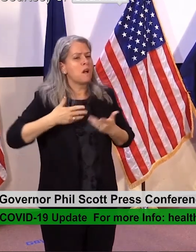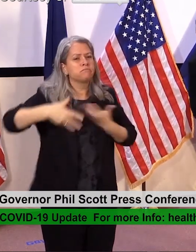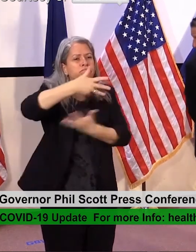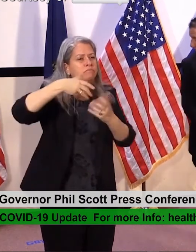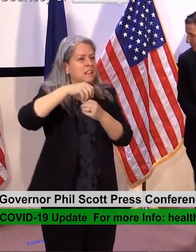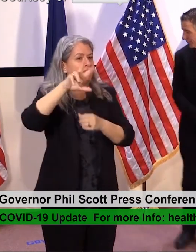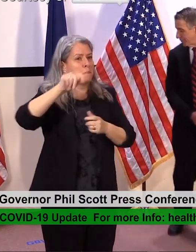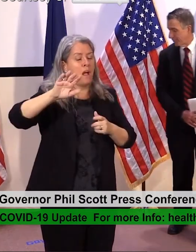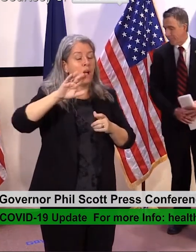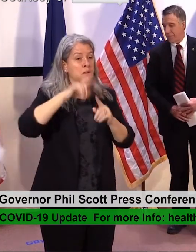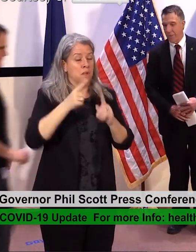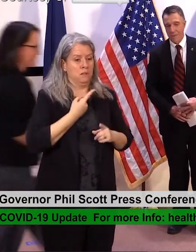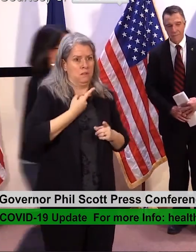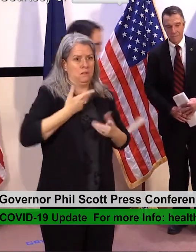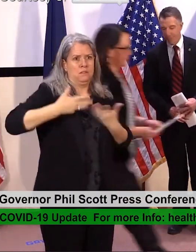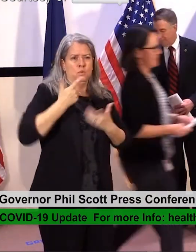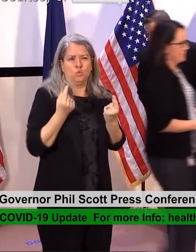Julie?